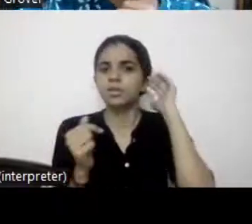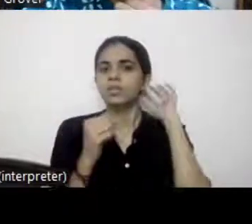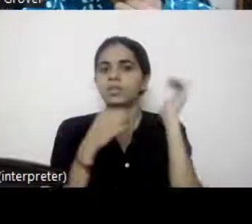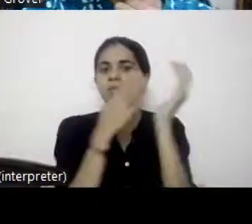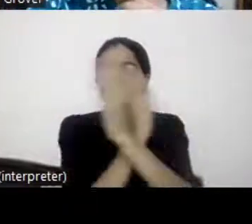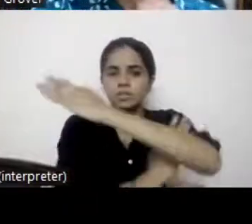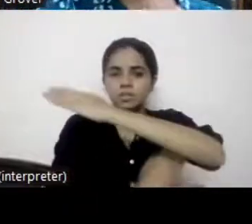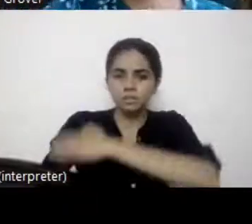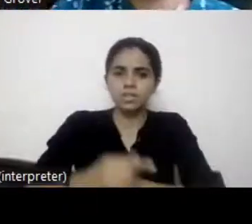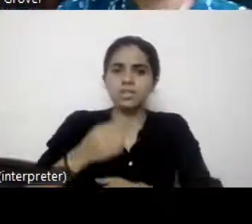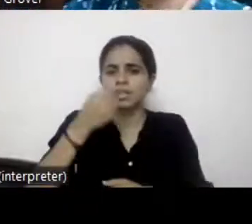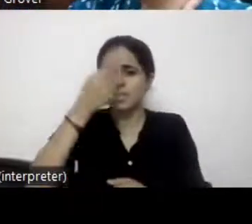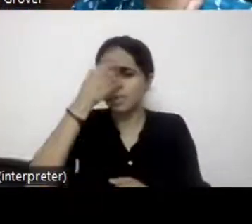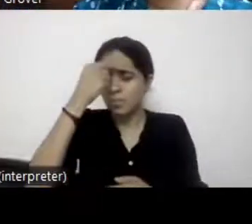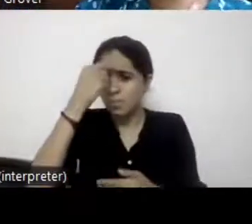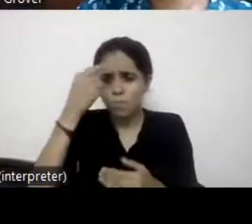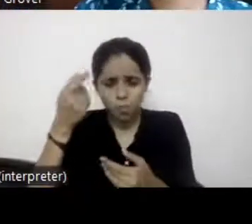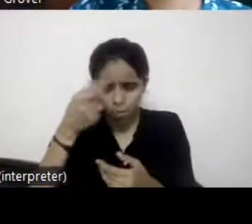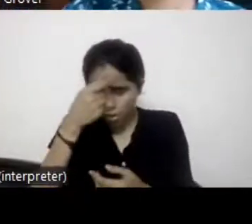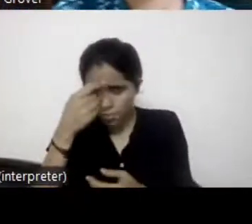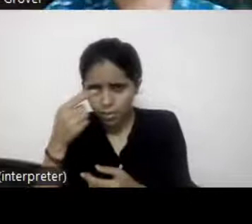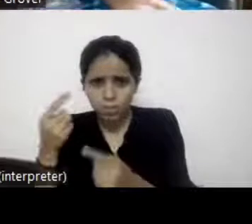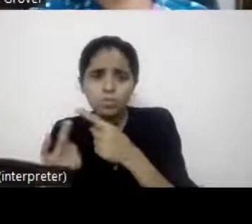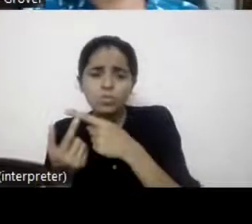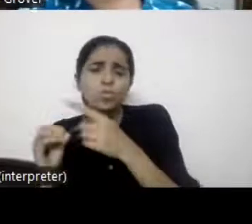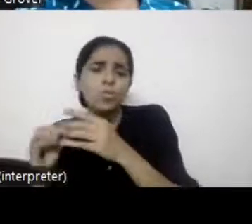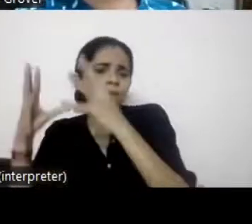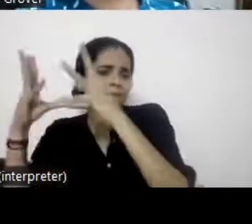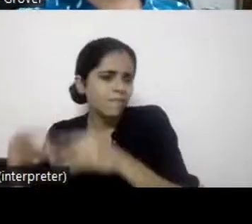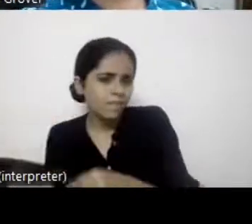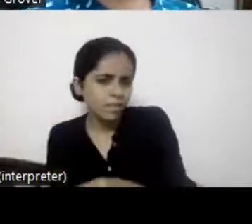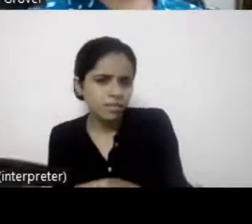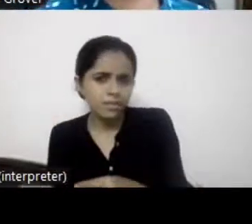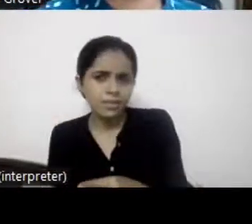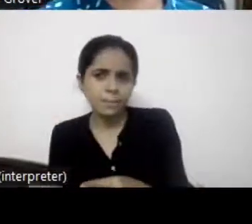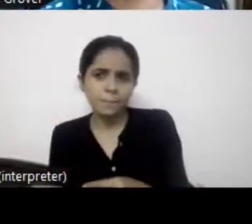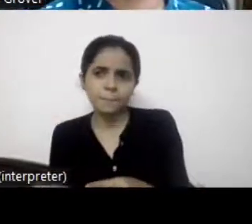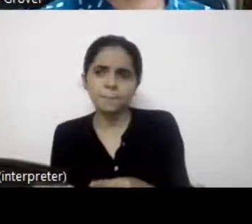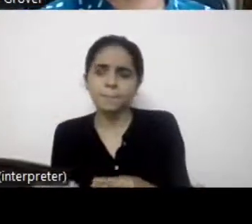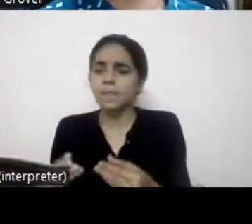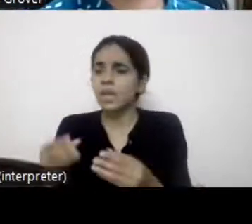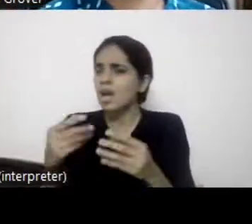a problem to be fixed is something which, creates